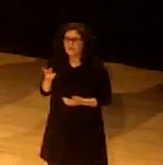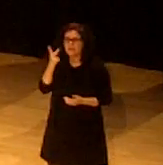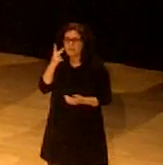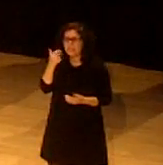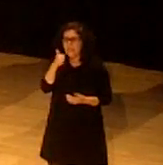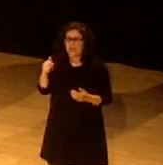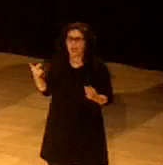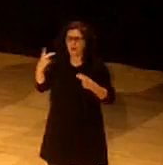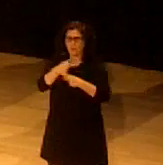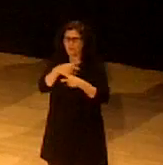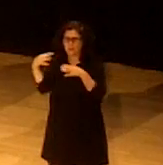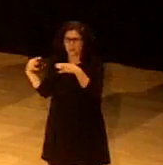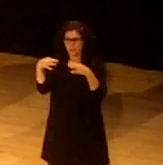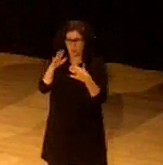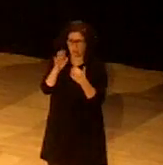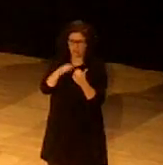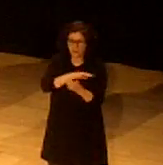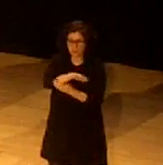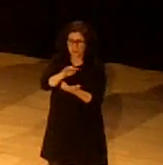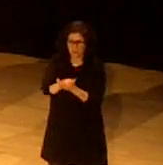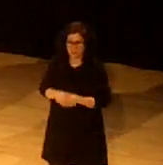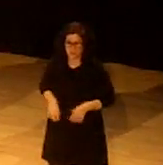marriage.